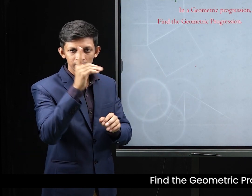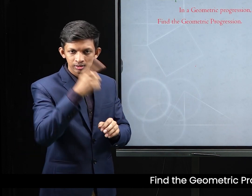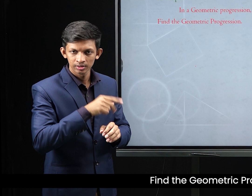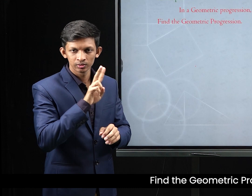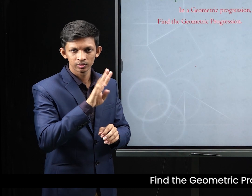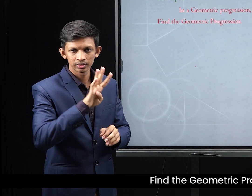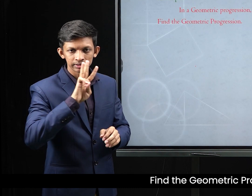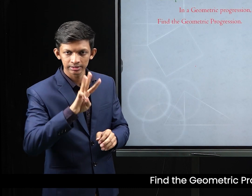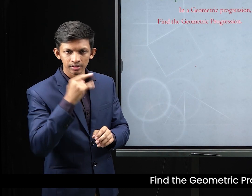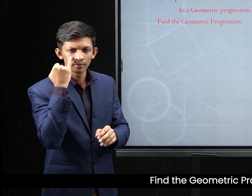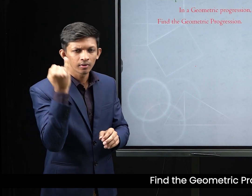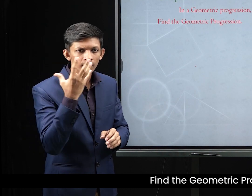Find the geometric progression.